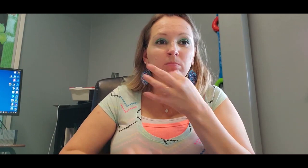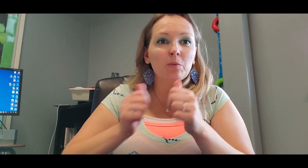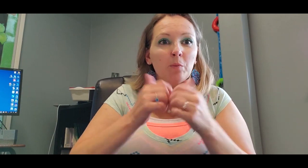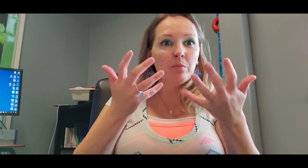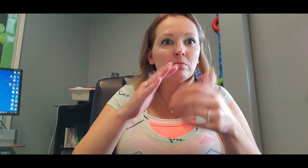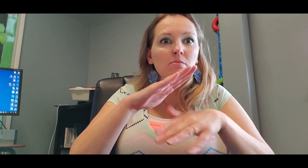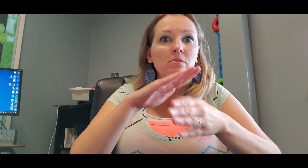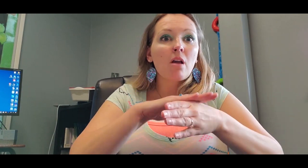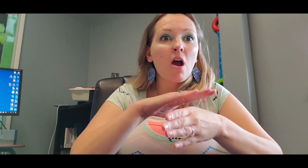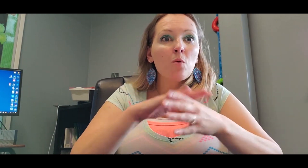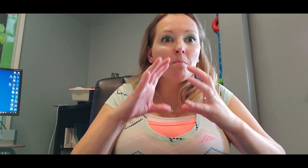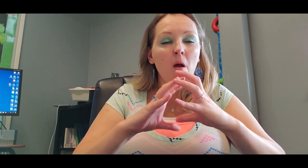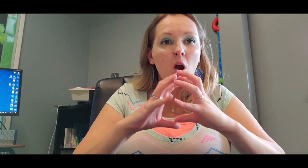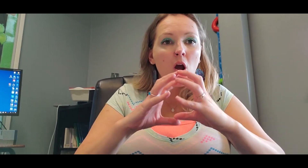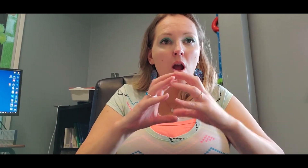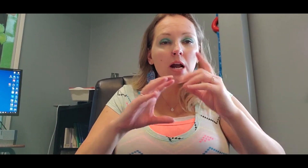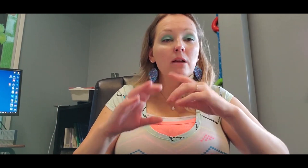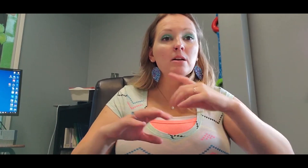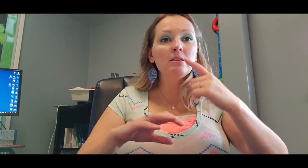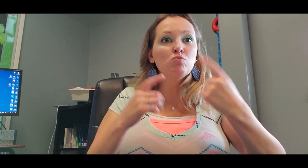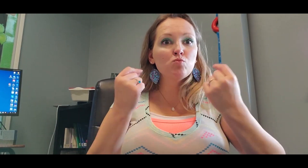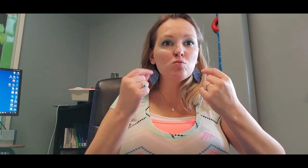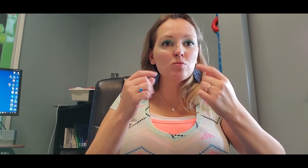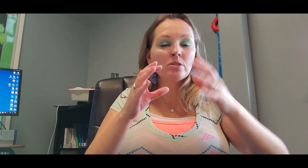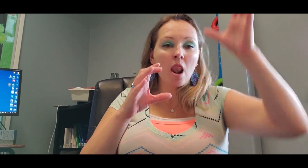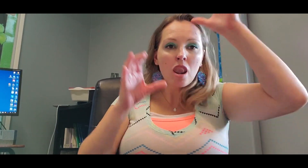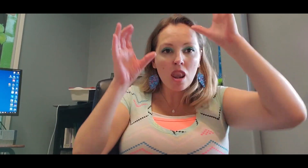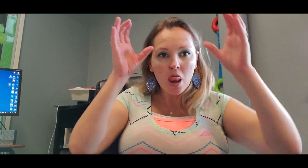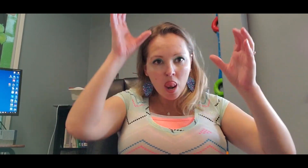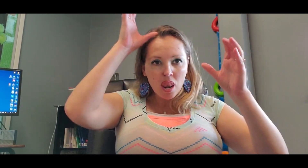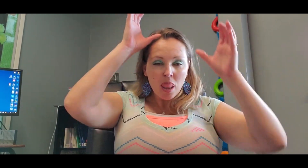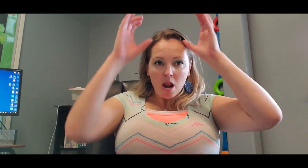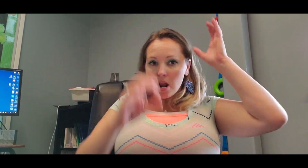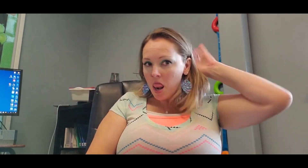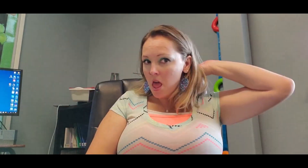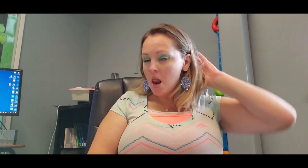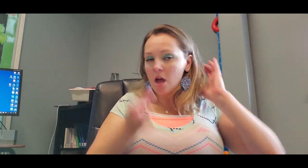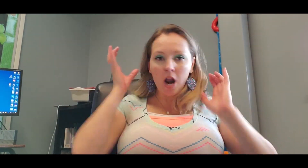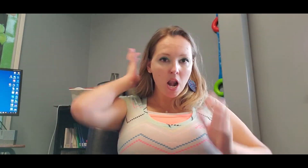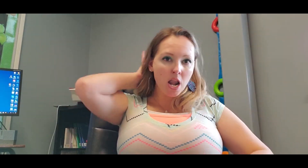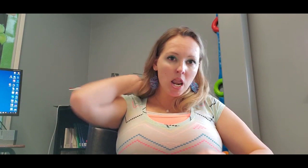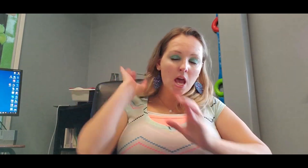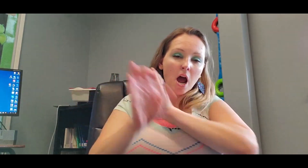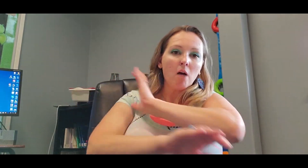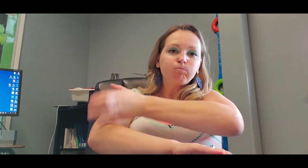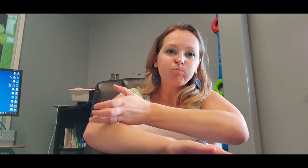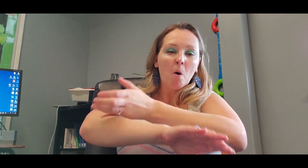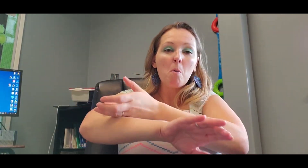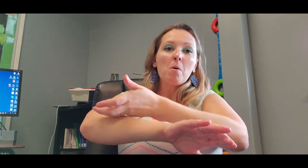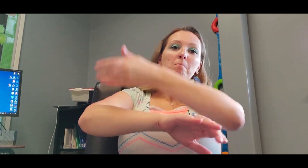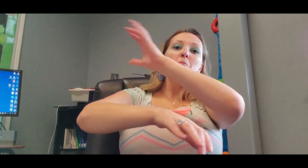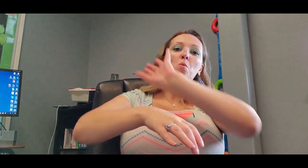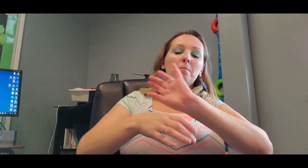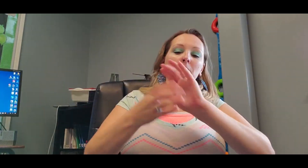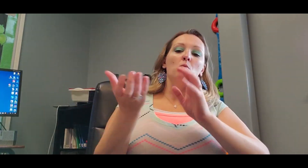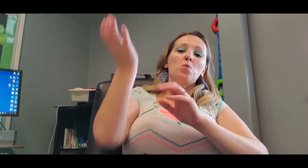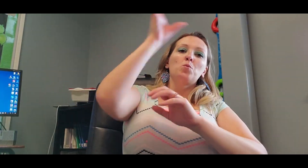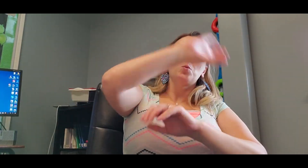There's a man who is very skilled with what he can do with a soccer ball. The ball rolls all over his body, over